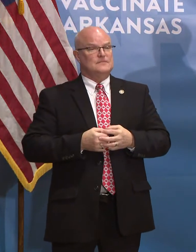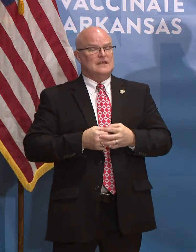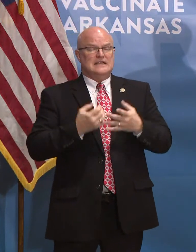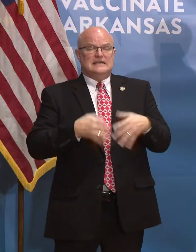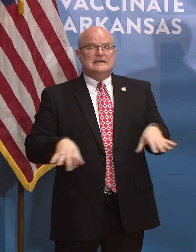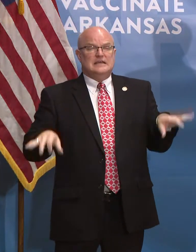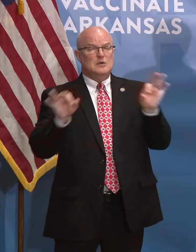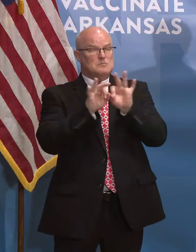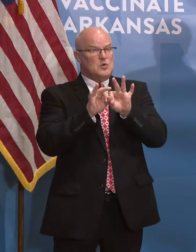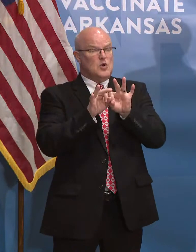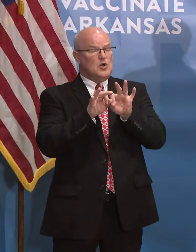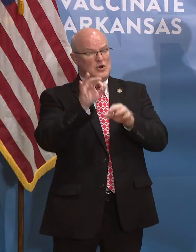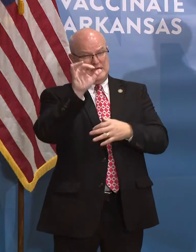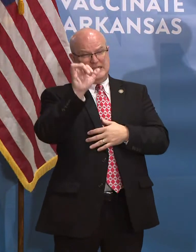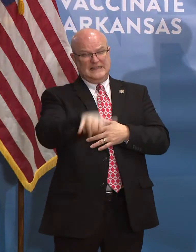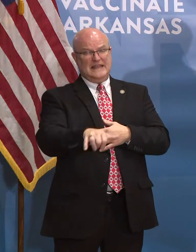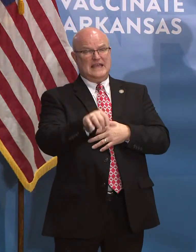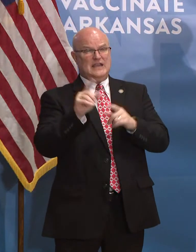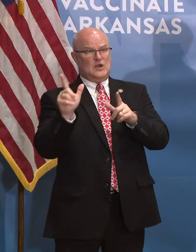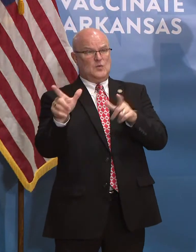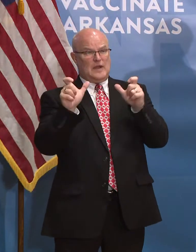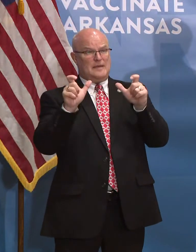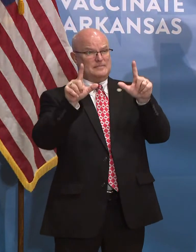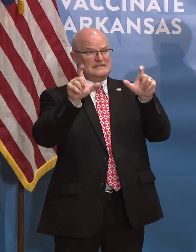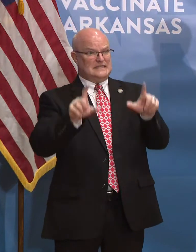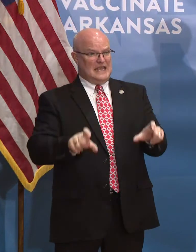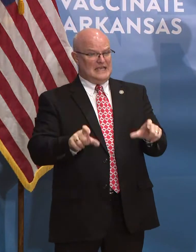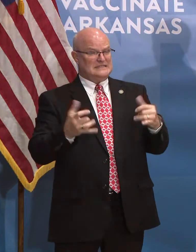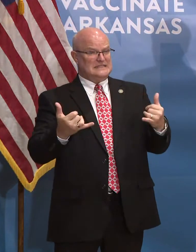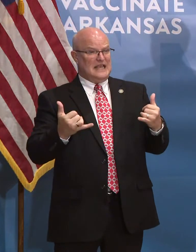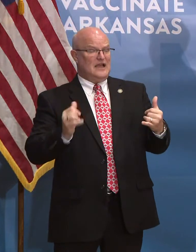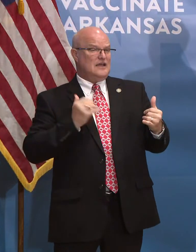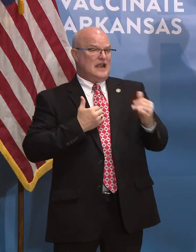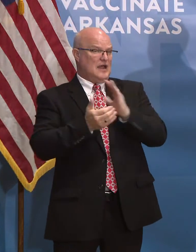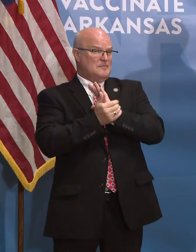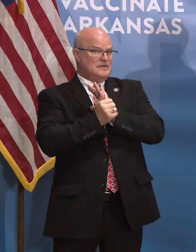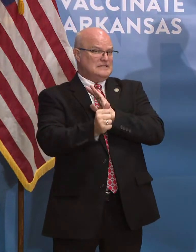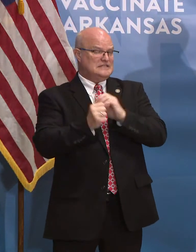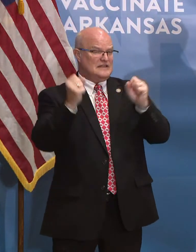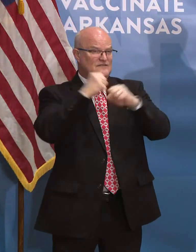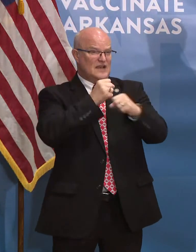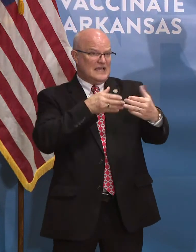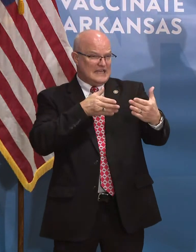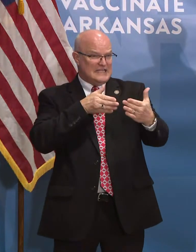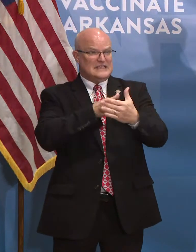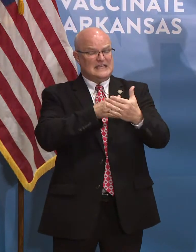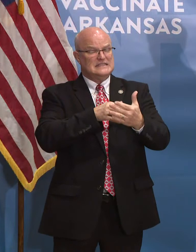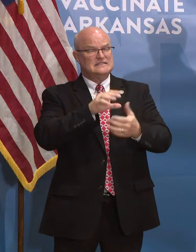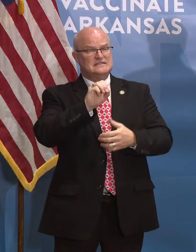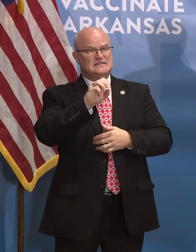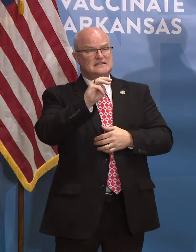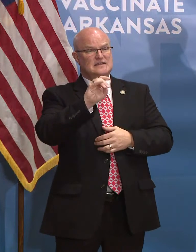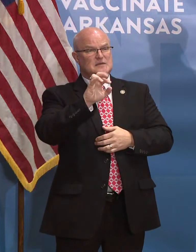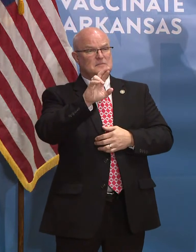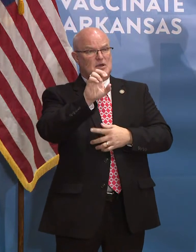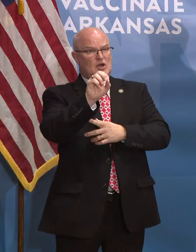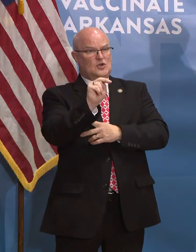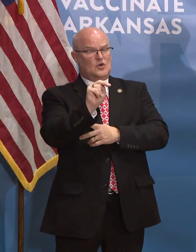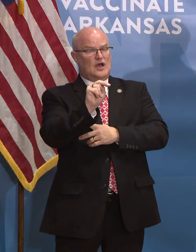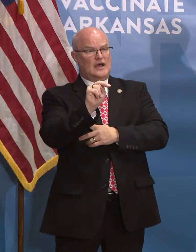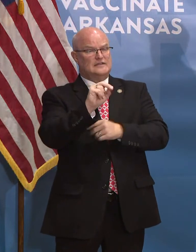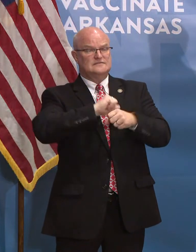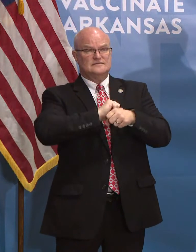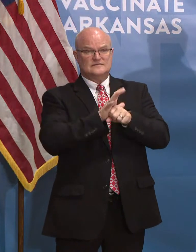the importance of these rapid tests in our ability to fight Omicron,